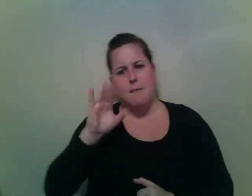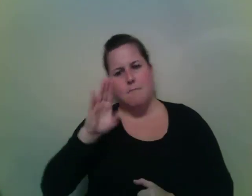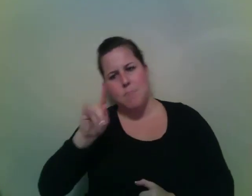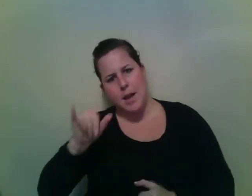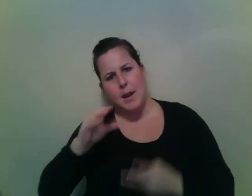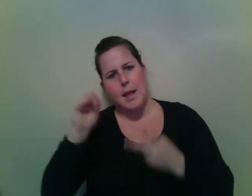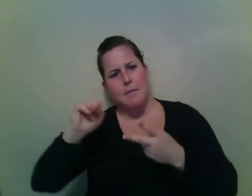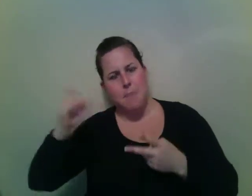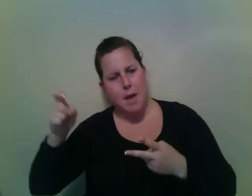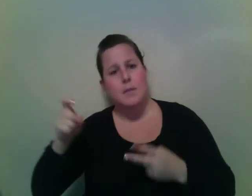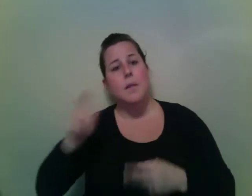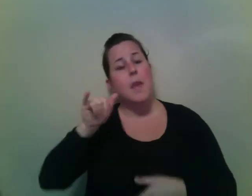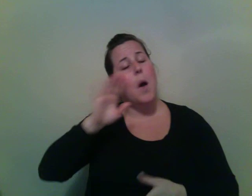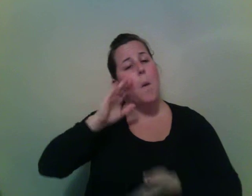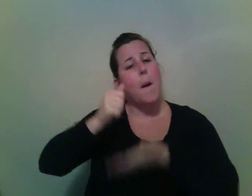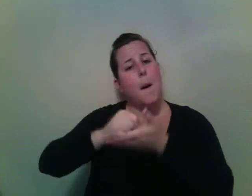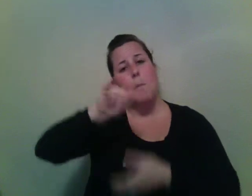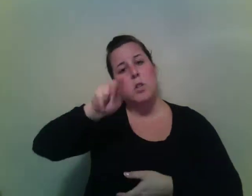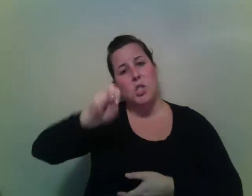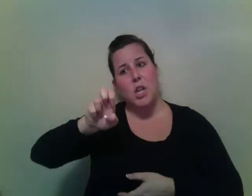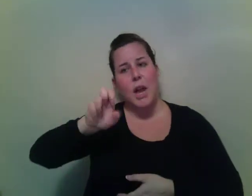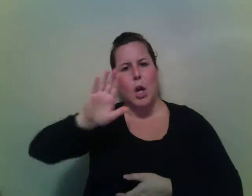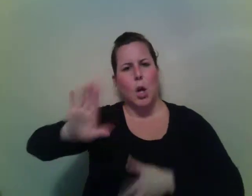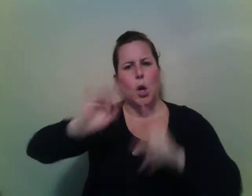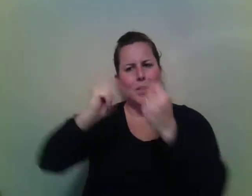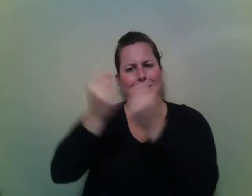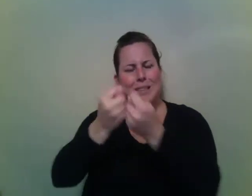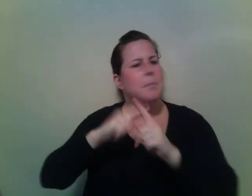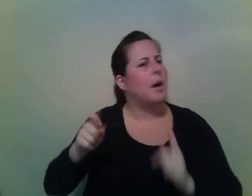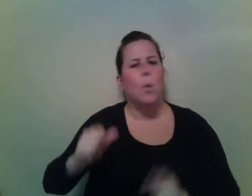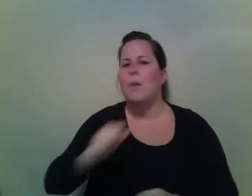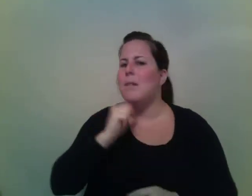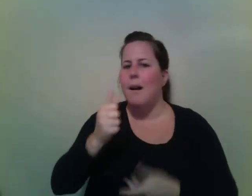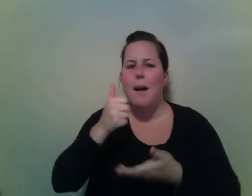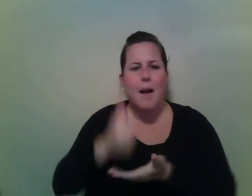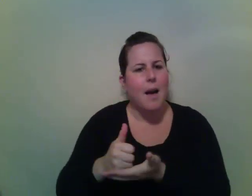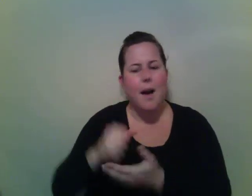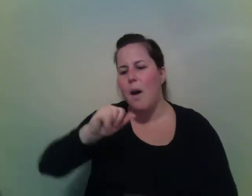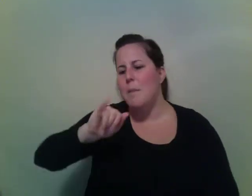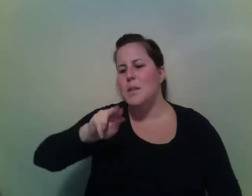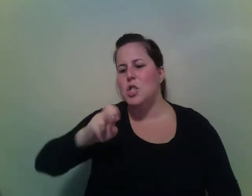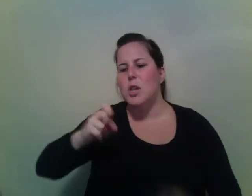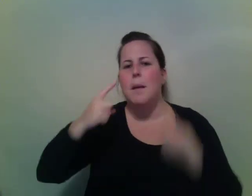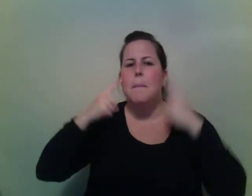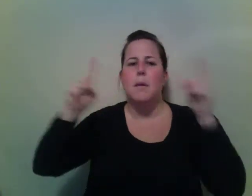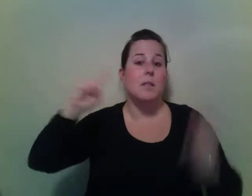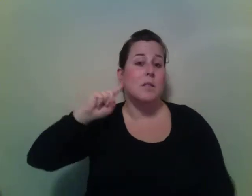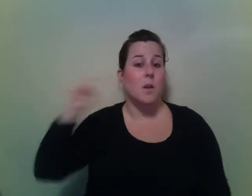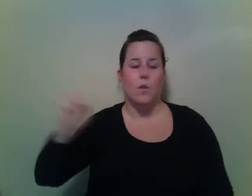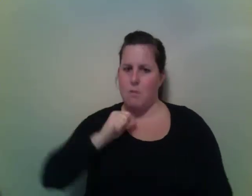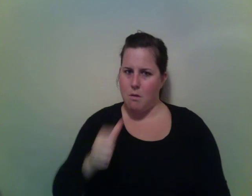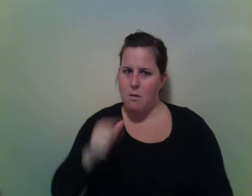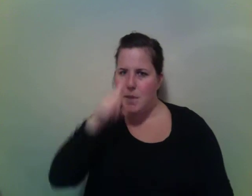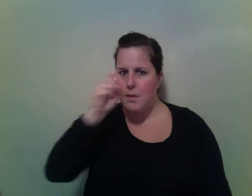help Jane's overall group volume. But it would not help Jane achieve silver because Max's leg is